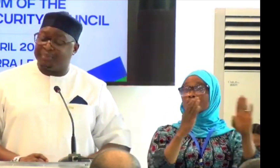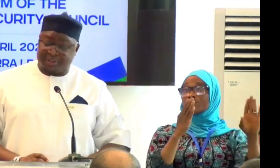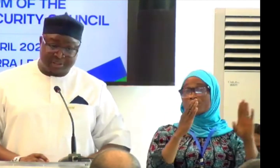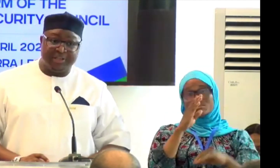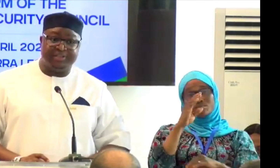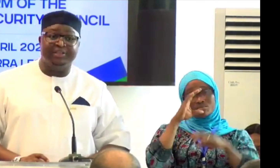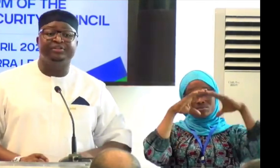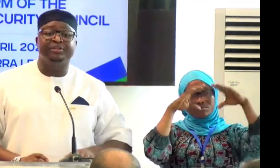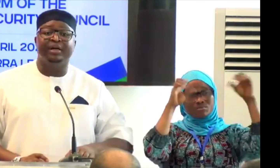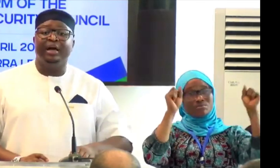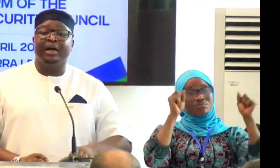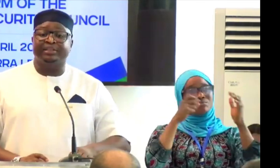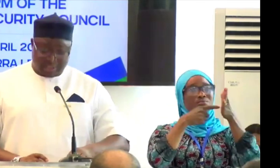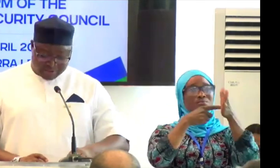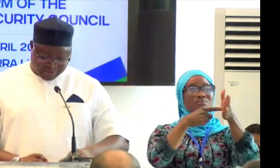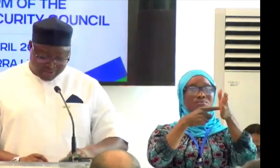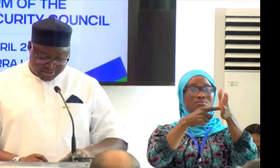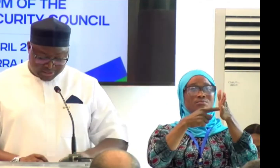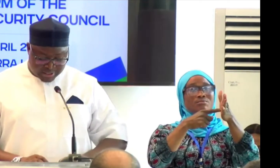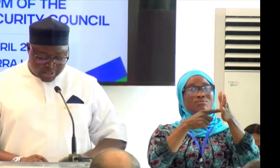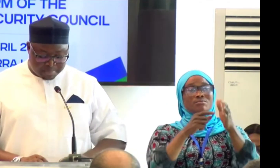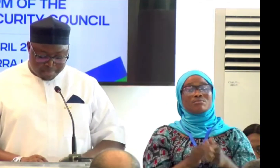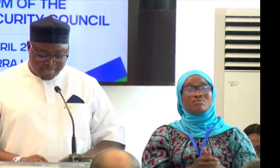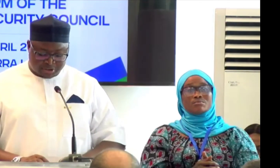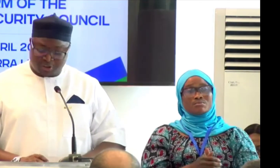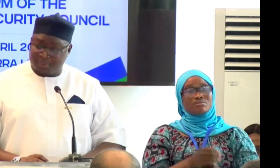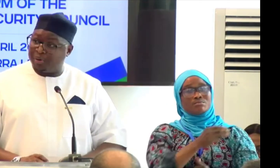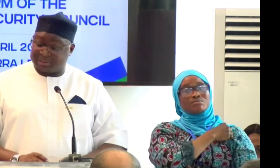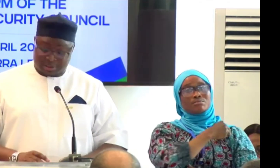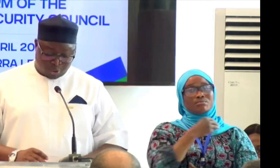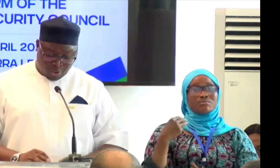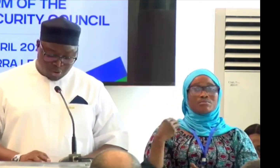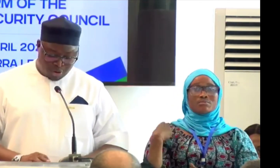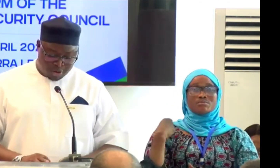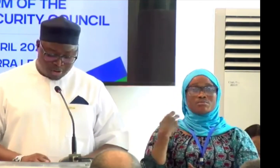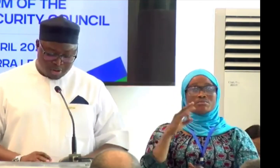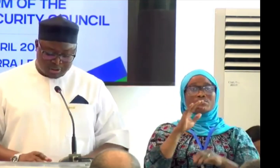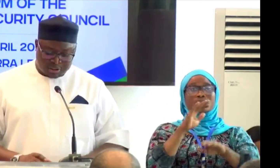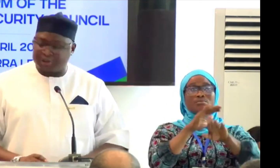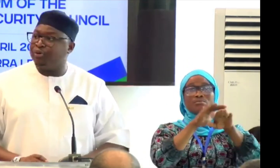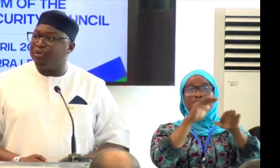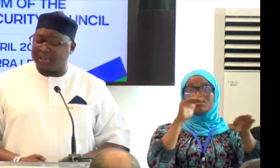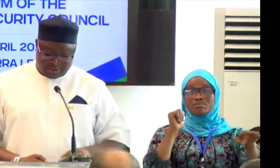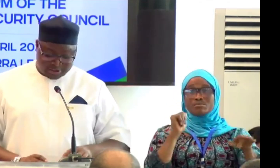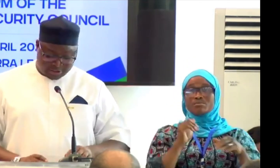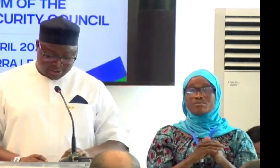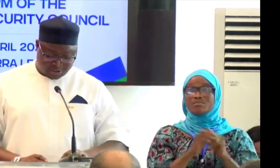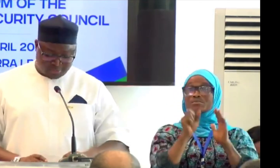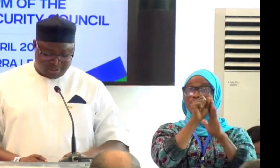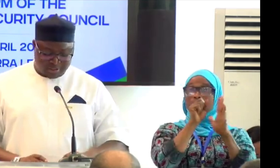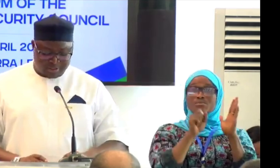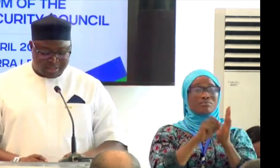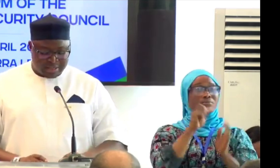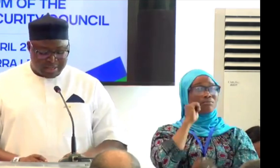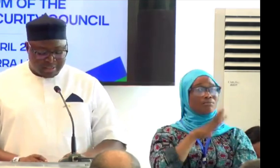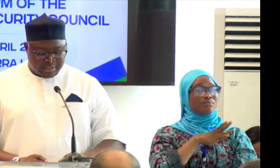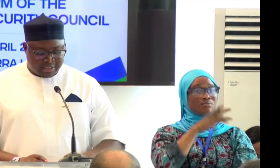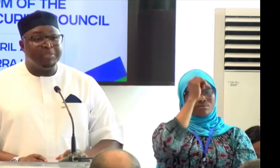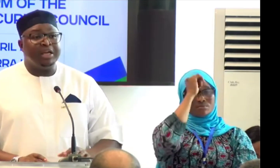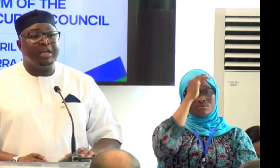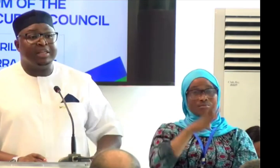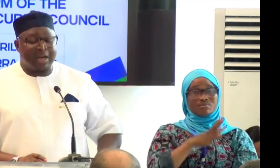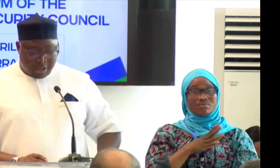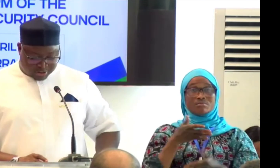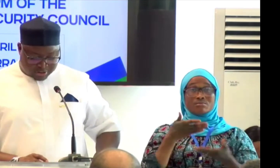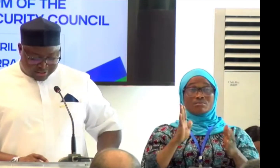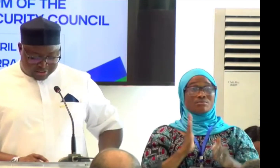Permanent Representatives, Excellencies, Members of the Diplomatic Corps, distinguished ladies and gentlemen. Let